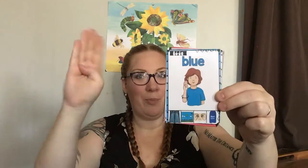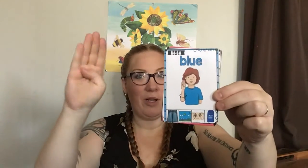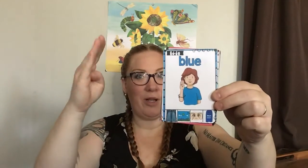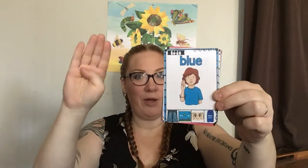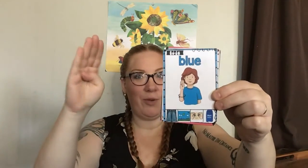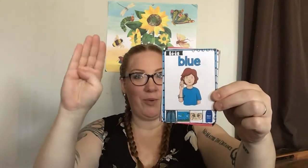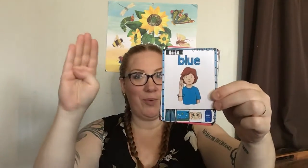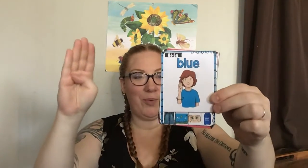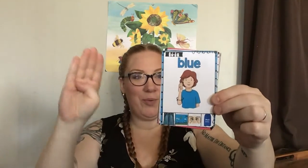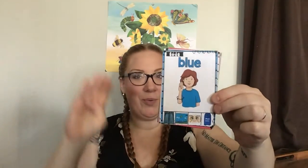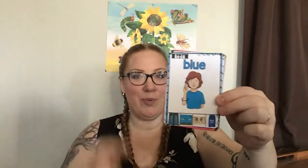Blue.